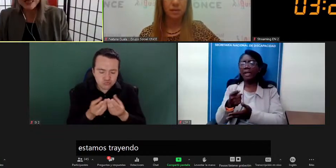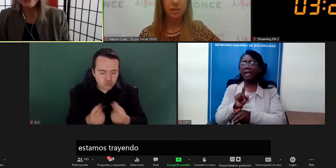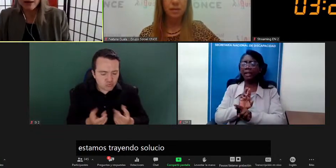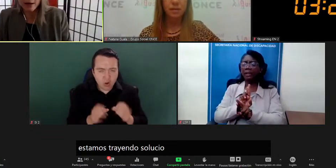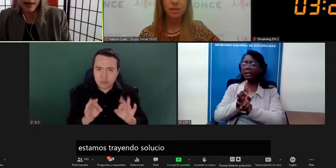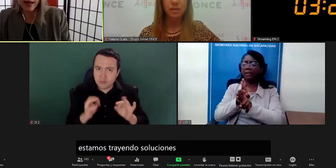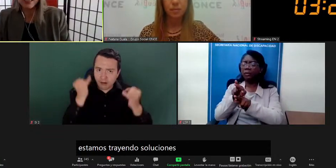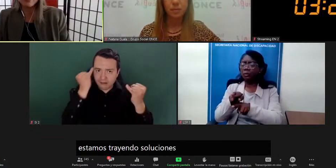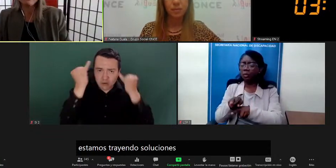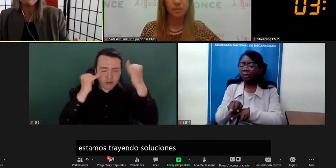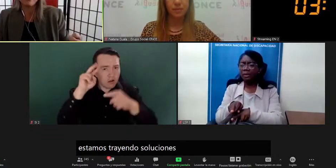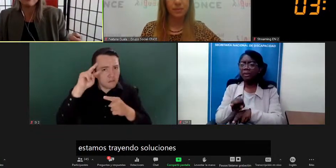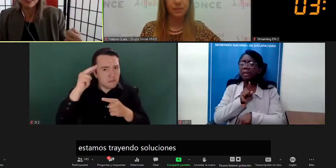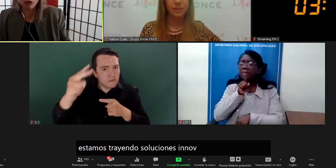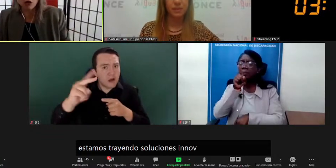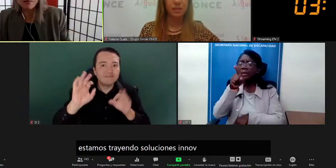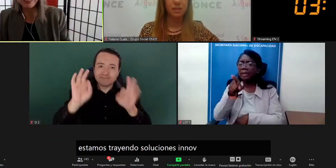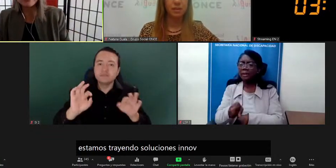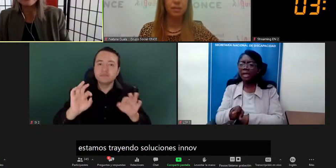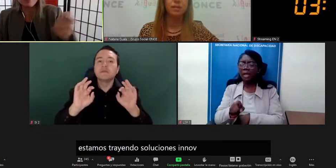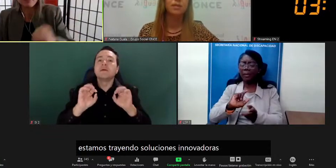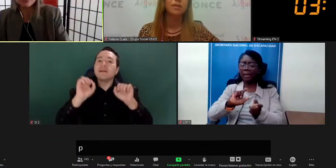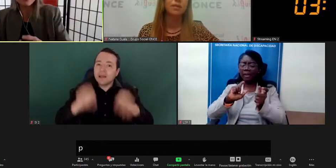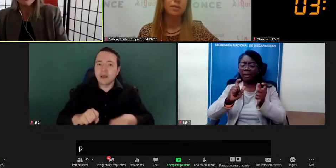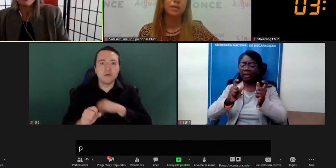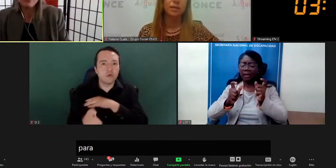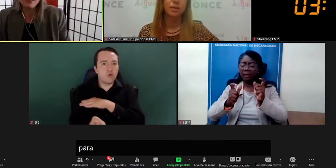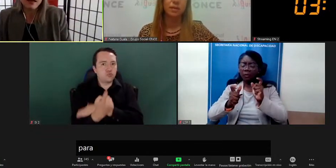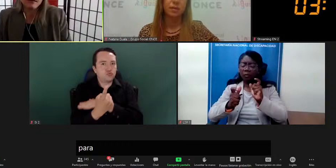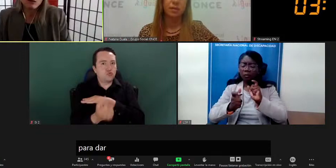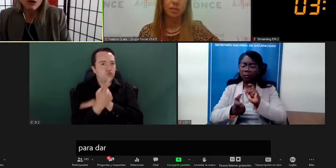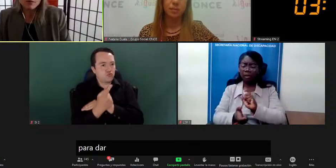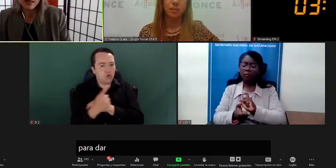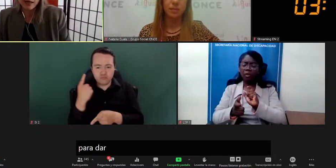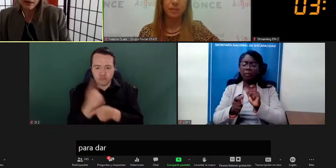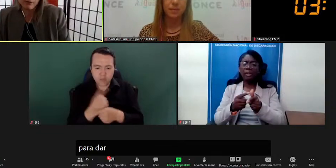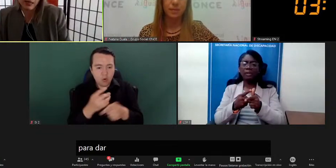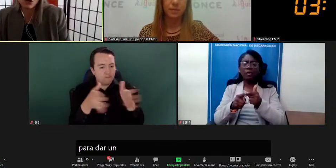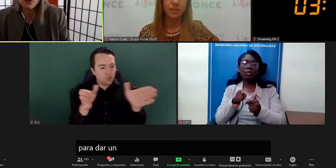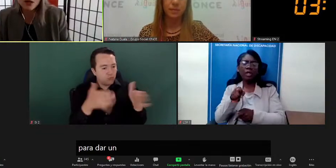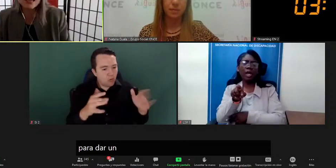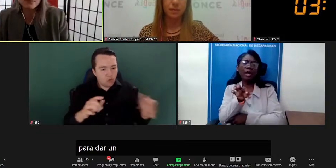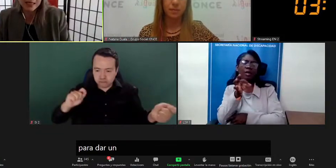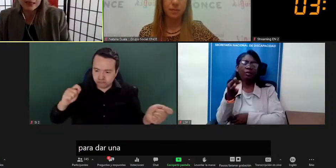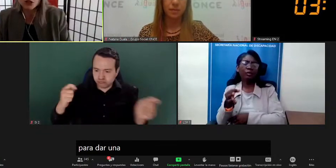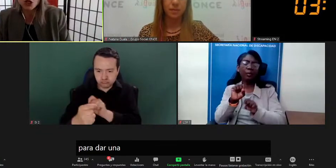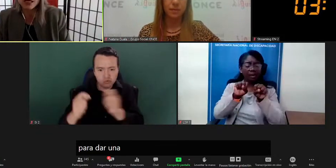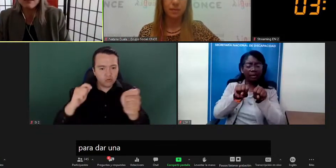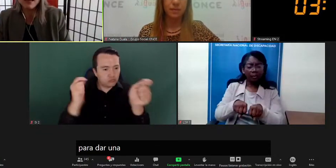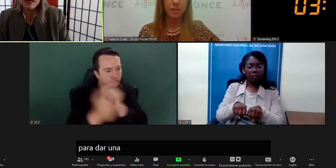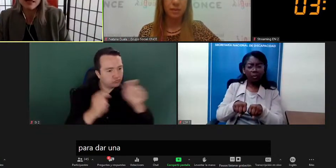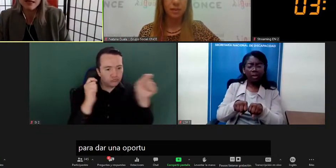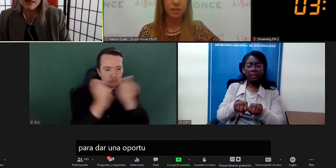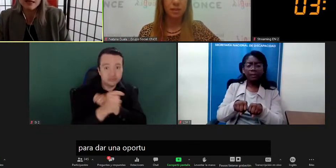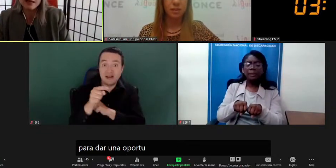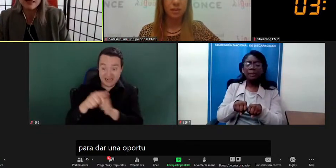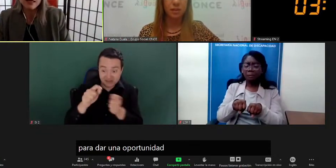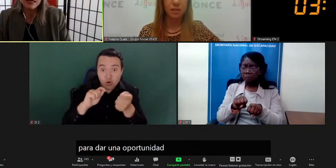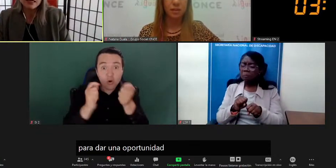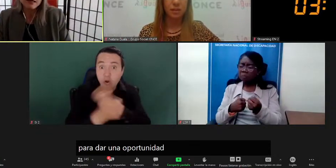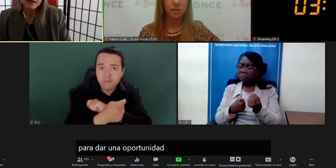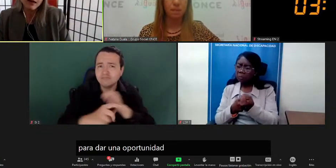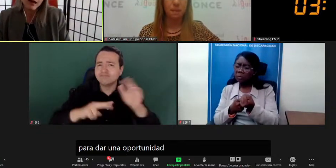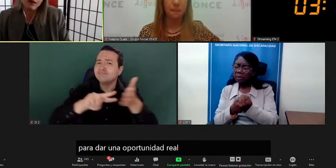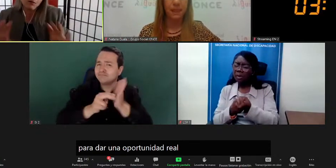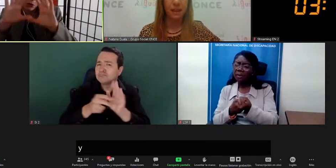provide real opportunities of transformation and to do this in a way that can be very